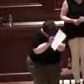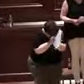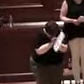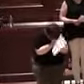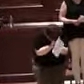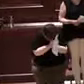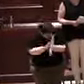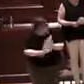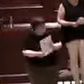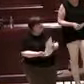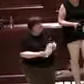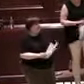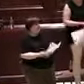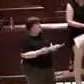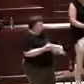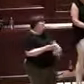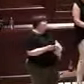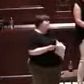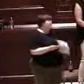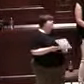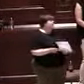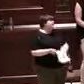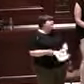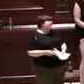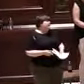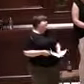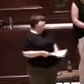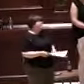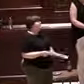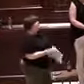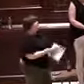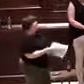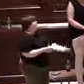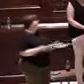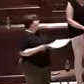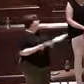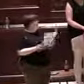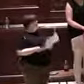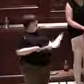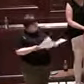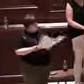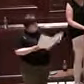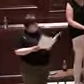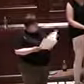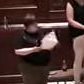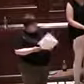Oh, dear Lord, please inside pray.